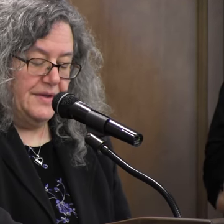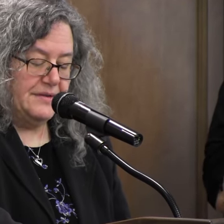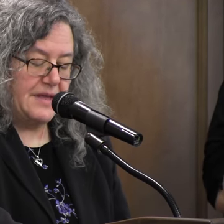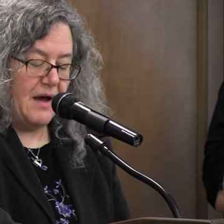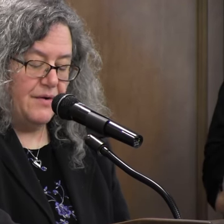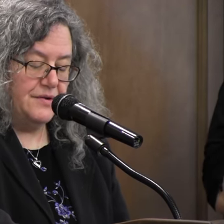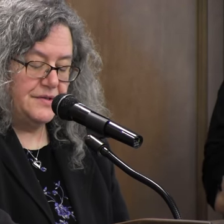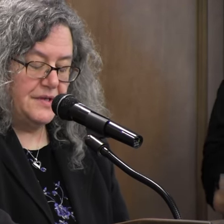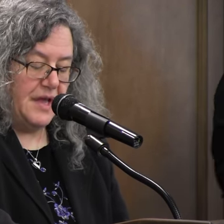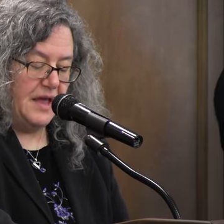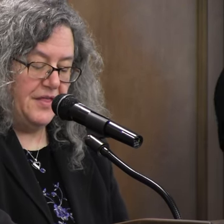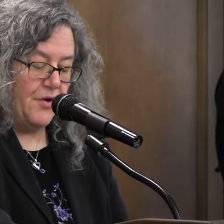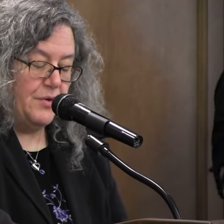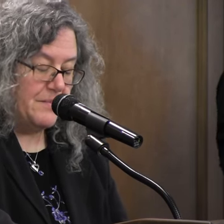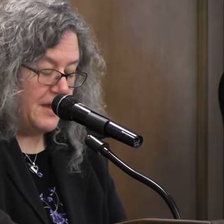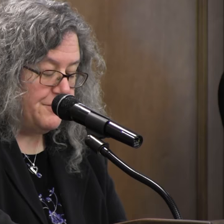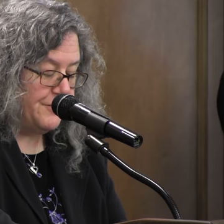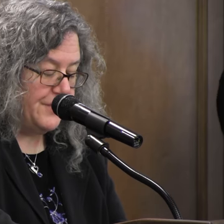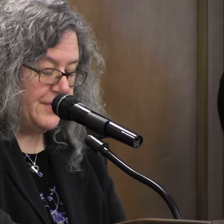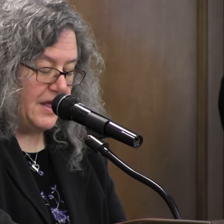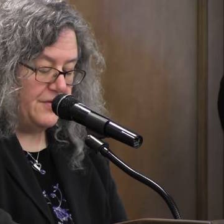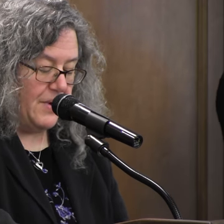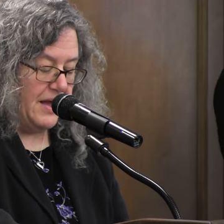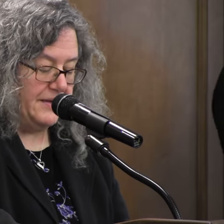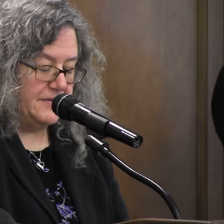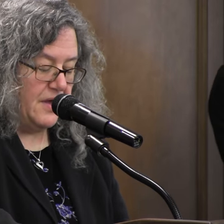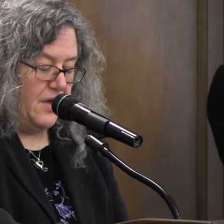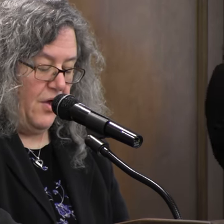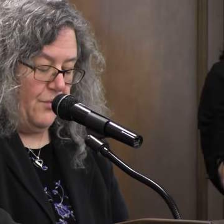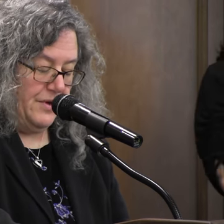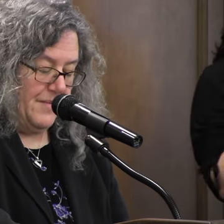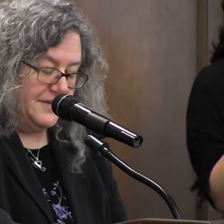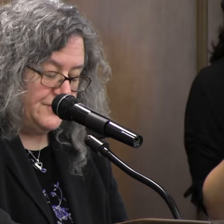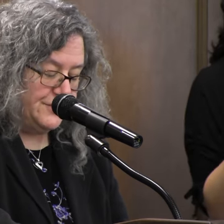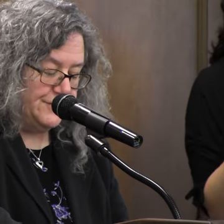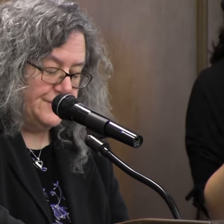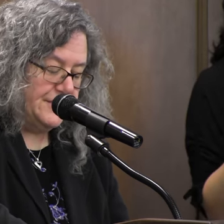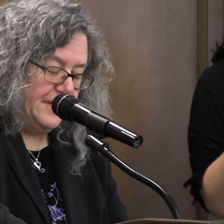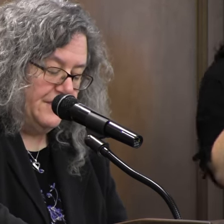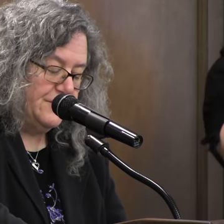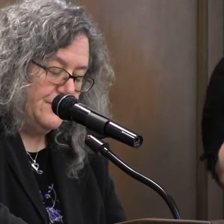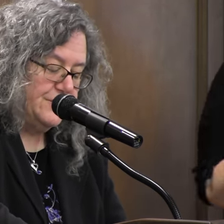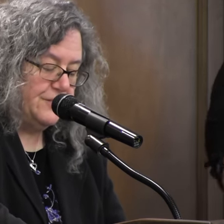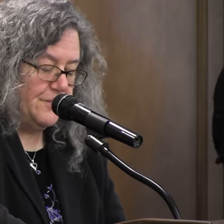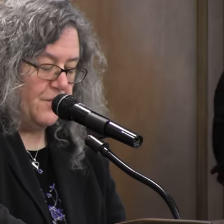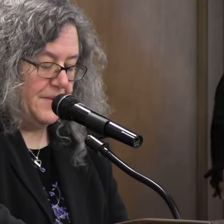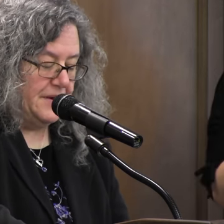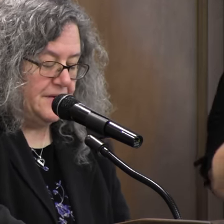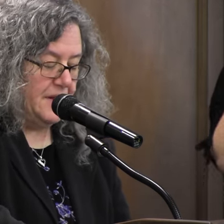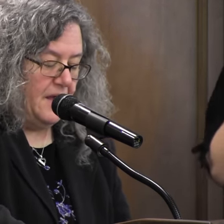The choice is ours, and though we might prefer it otherwise, we must choose in this